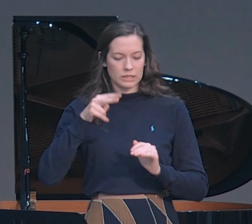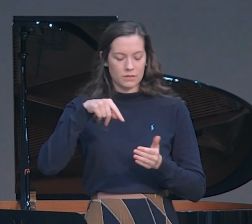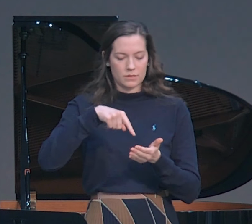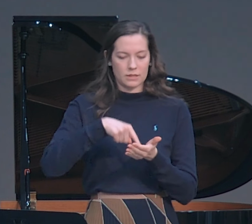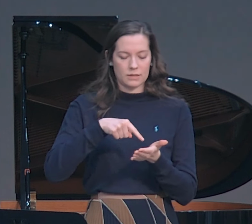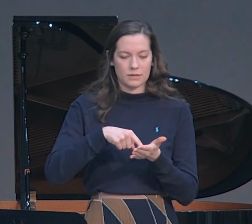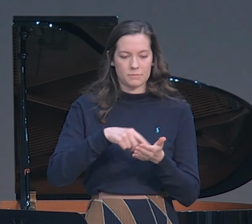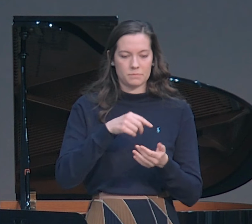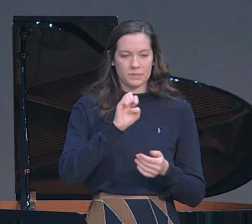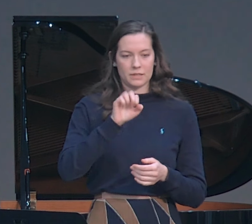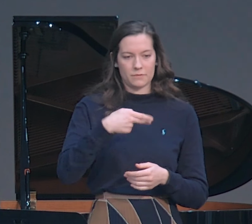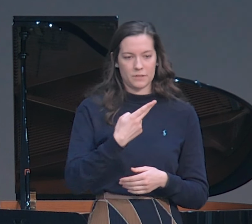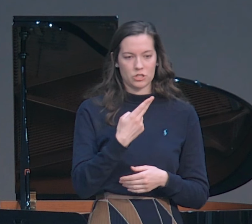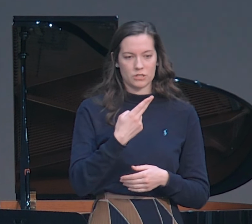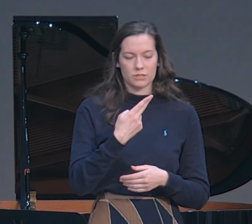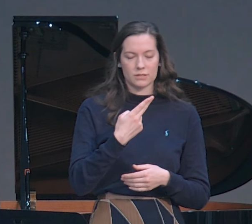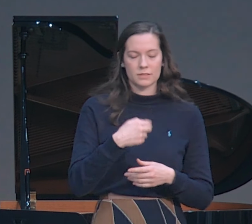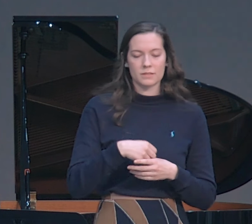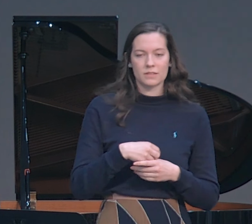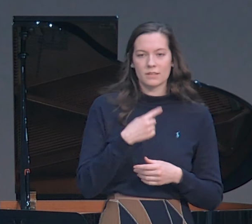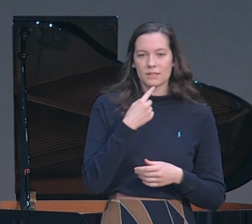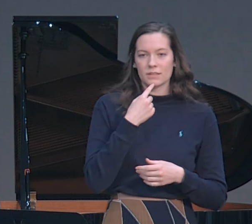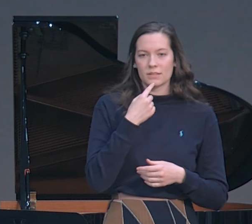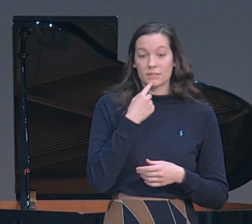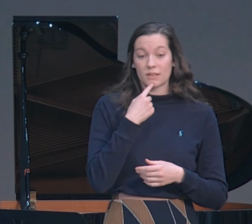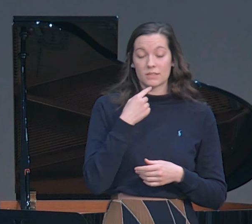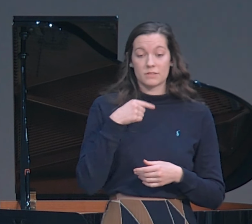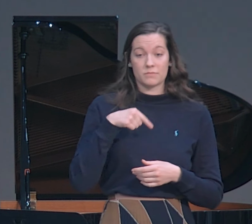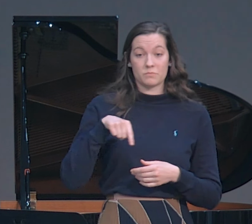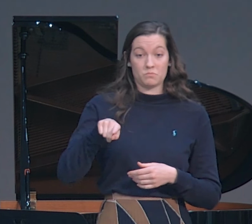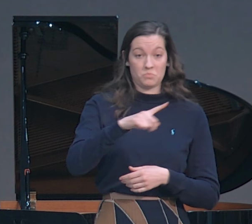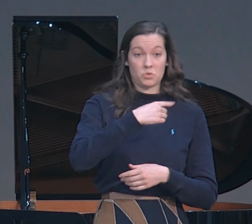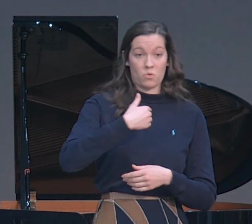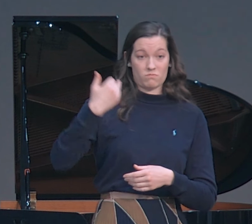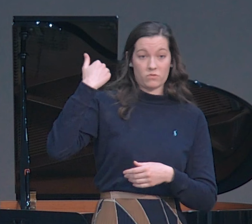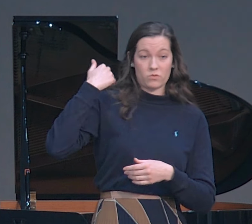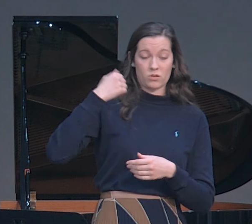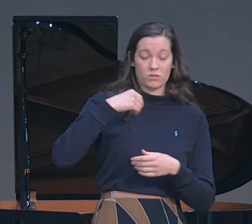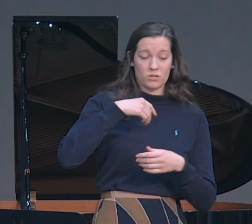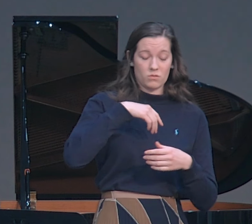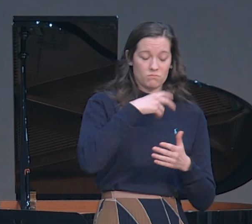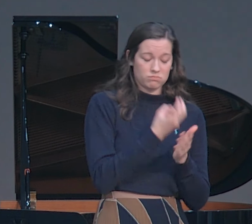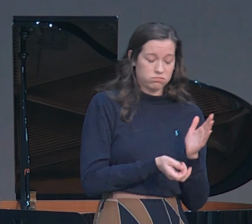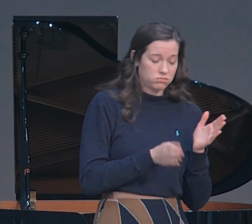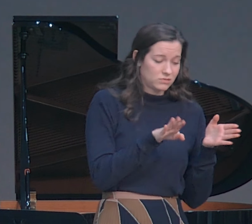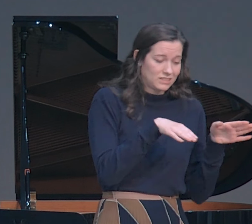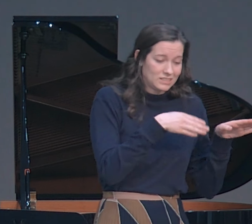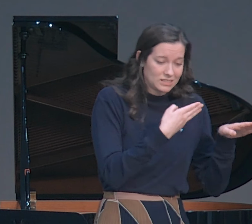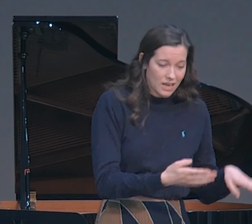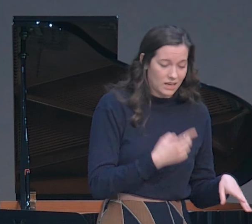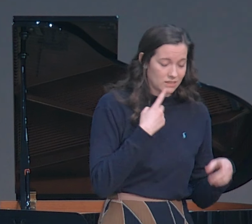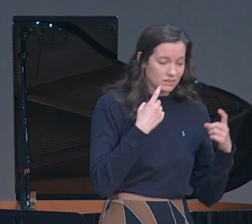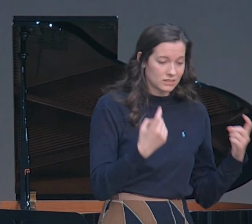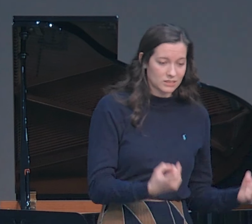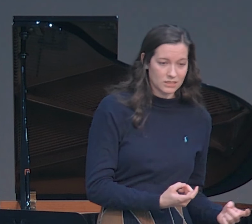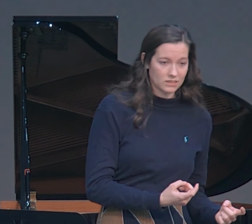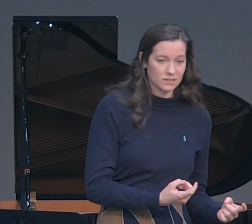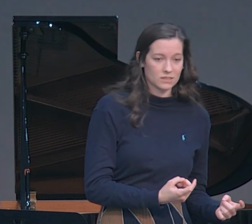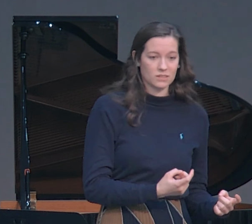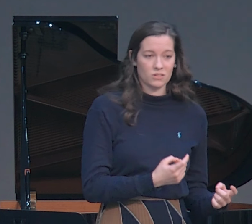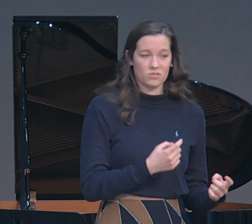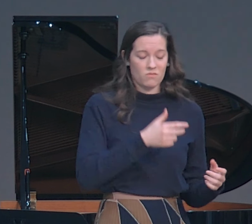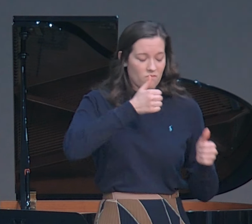Ephesians 2:1-7. Says this: "And you were dead in your trespasses and sin, in which you once walked,